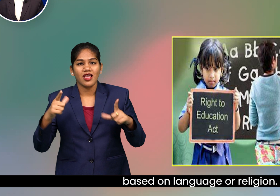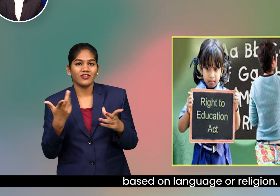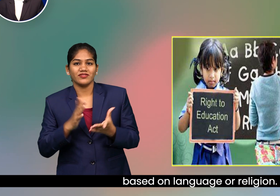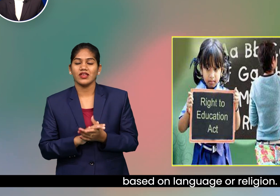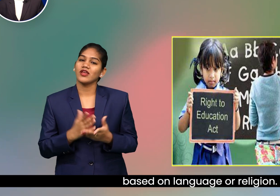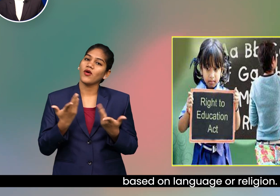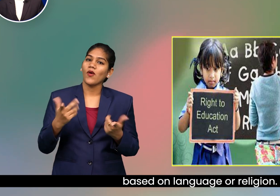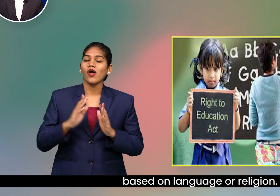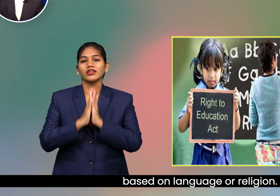religion.